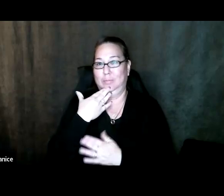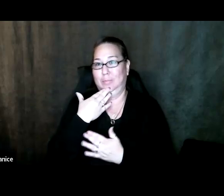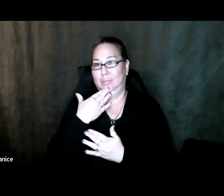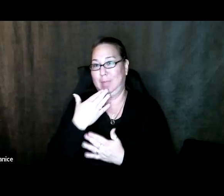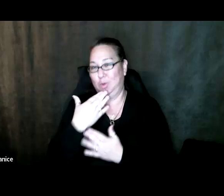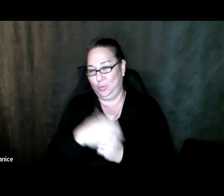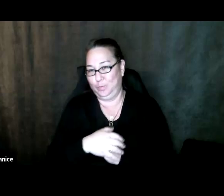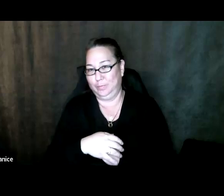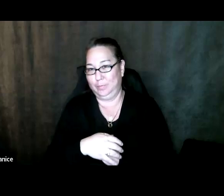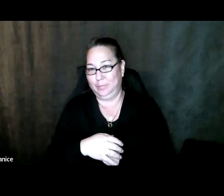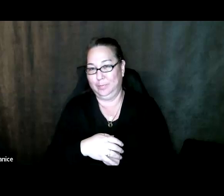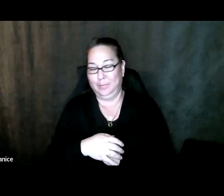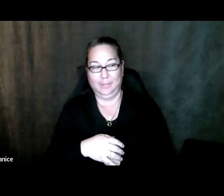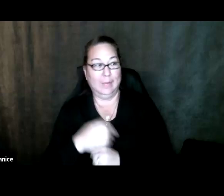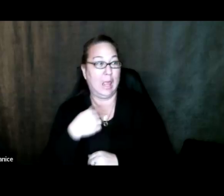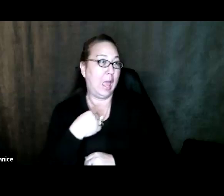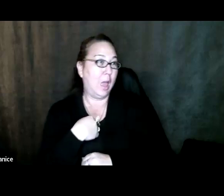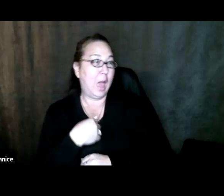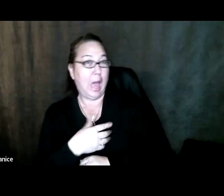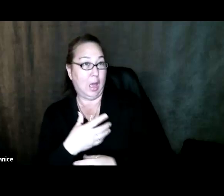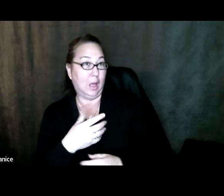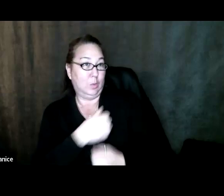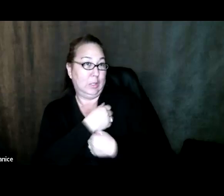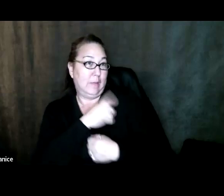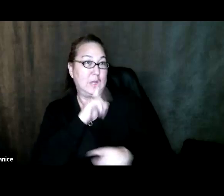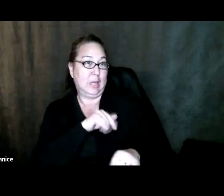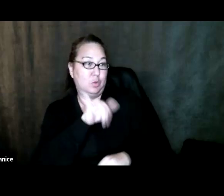So I'd love to speak to that. So